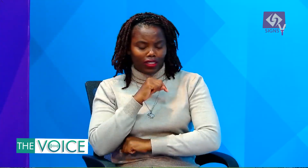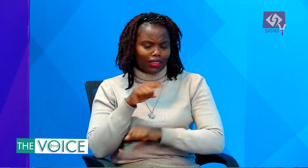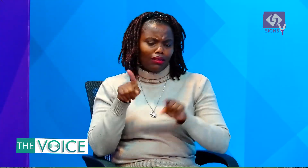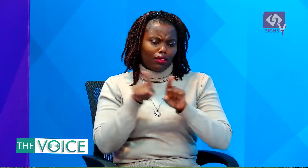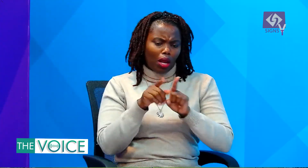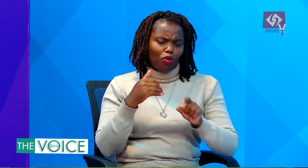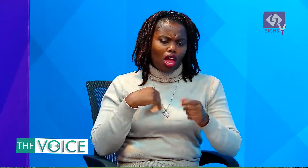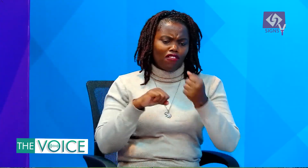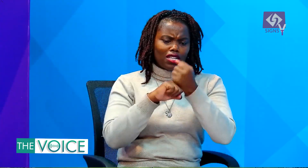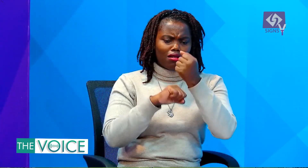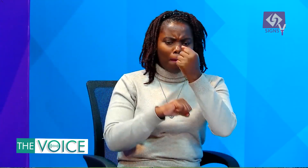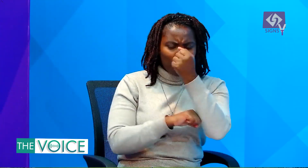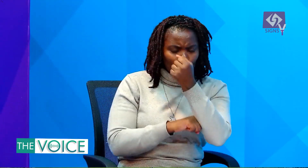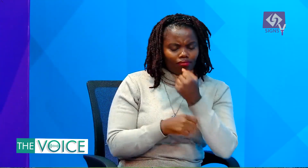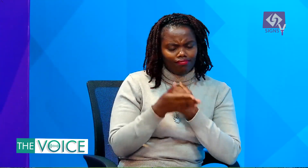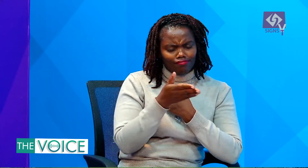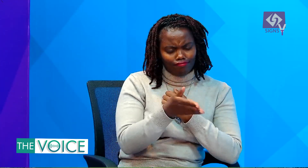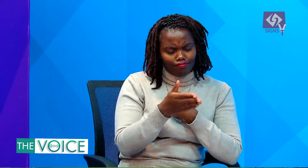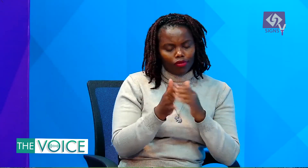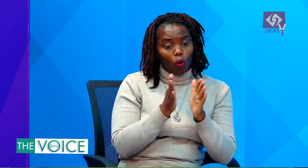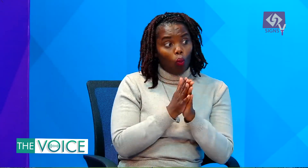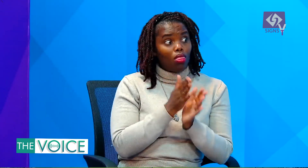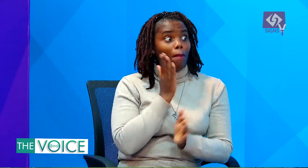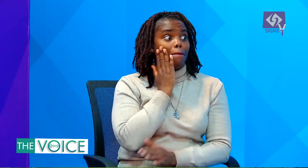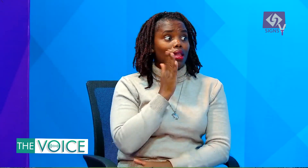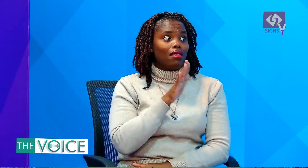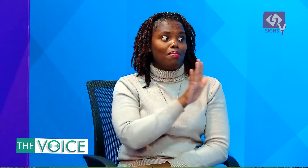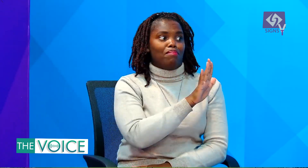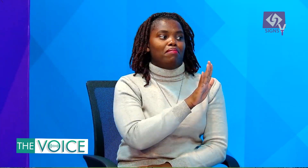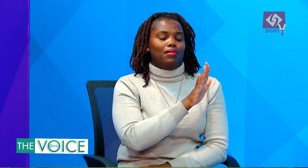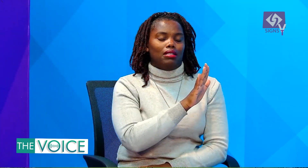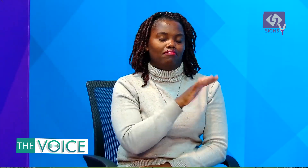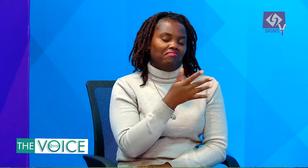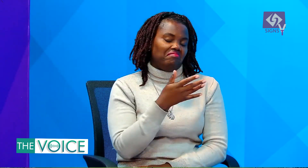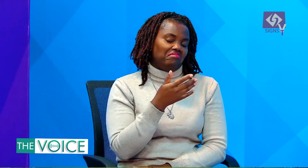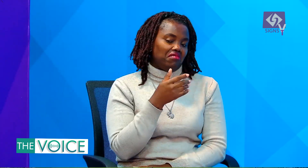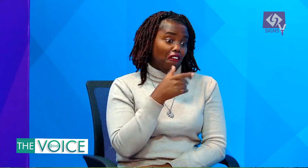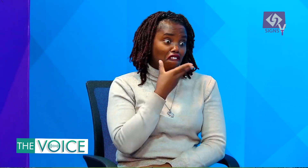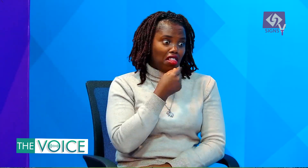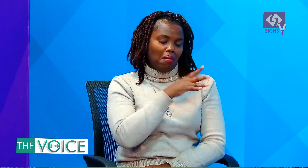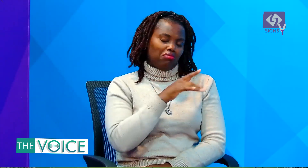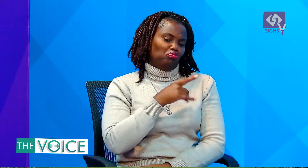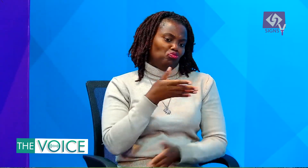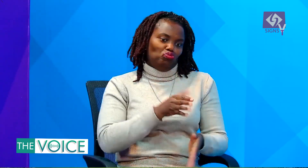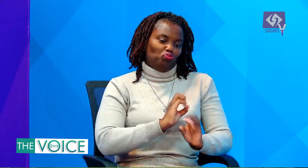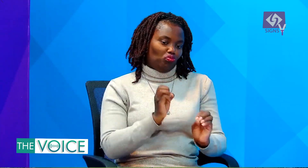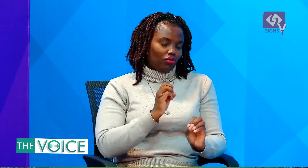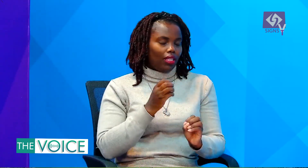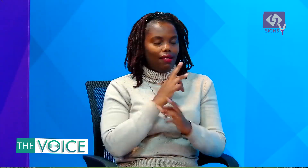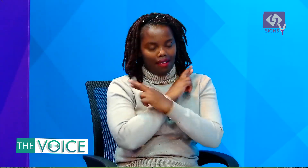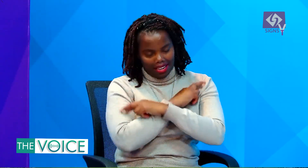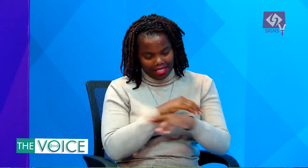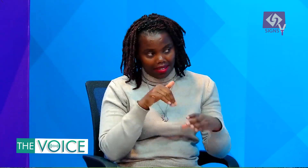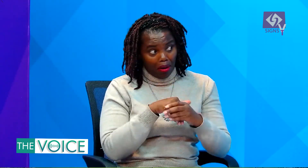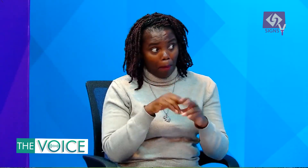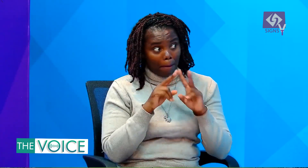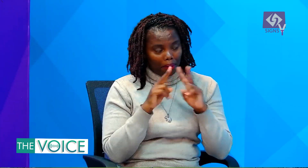deaf school and the support that you have received from your mother. You said that your dad